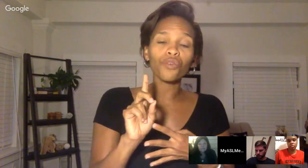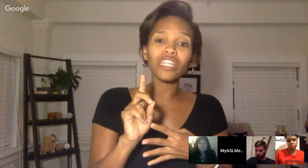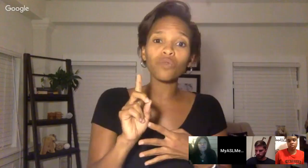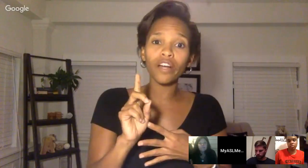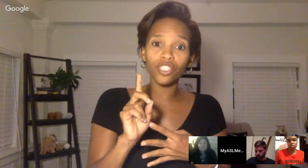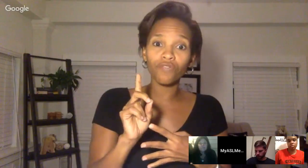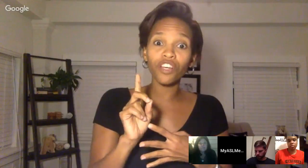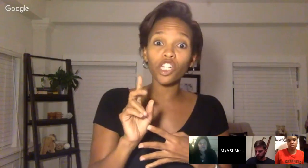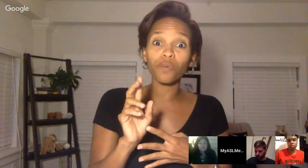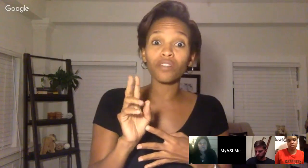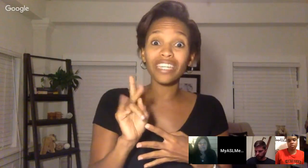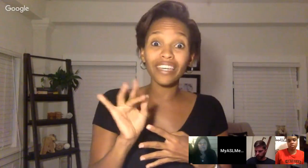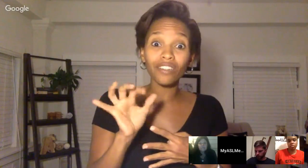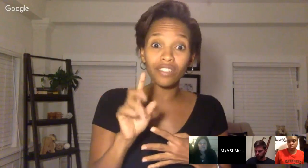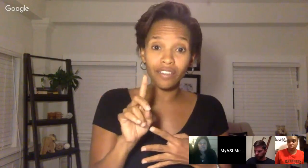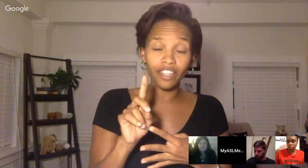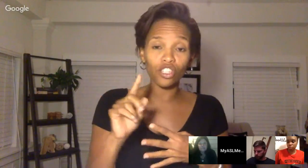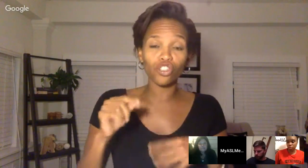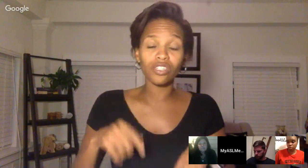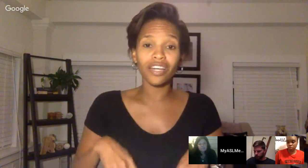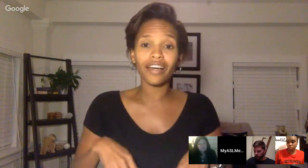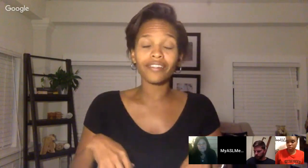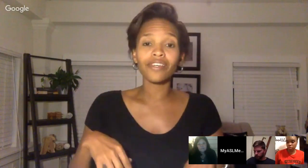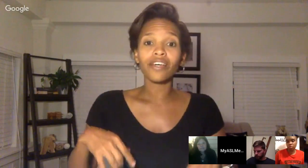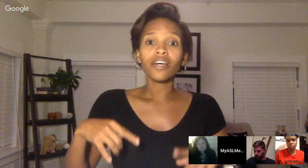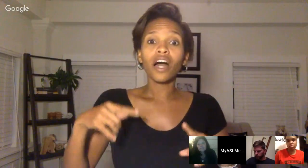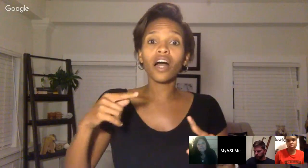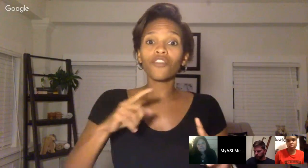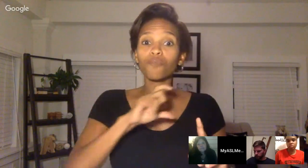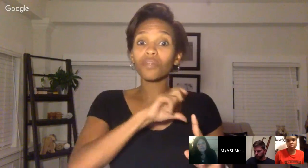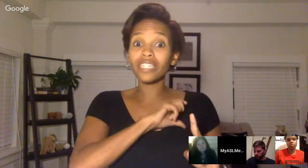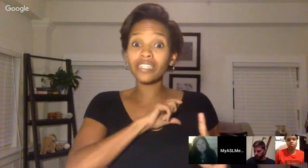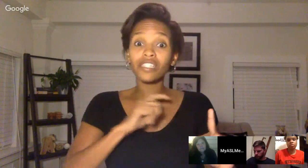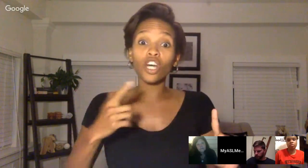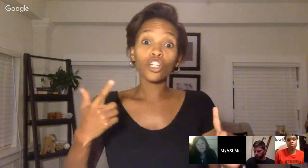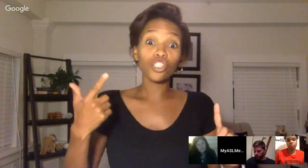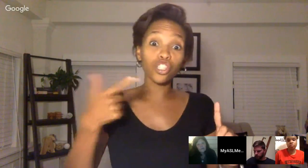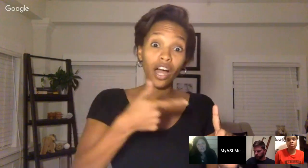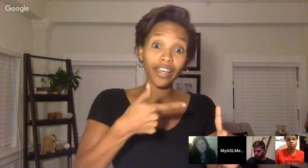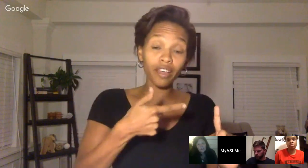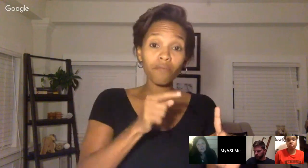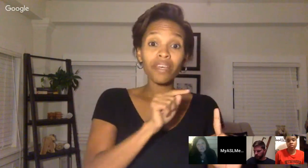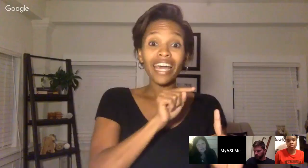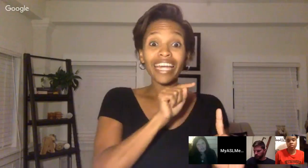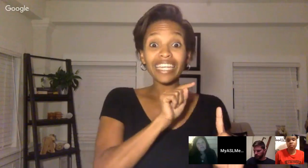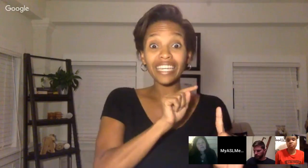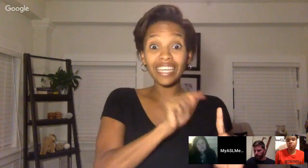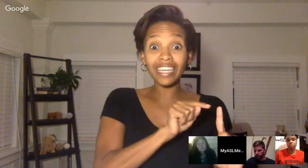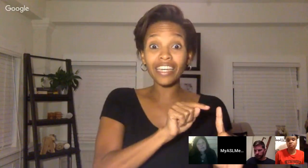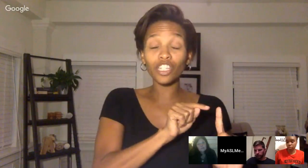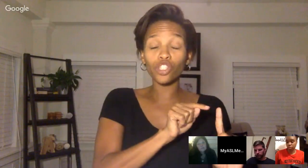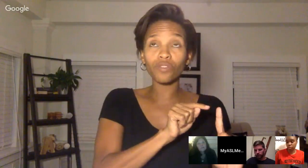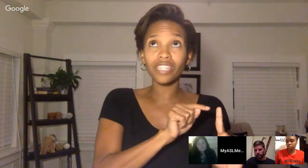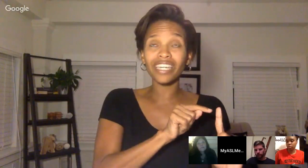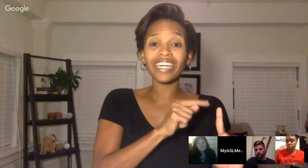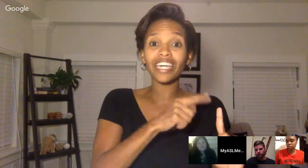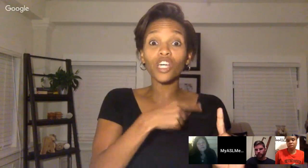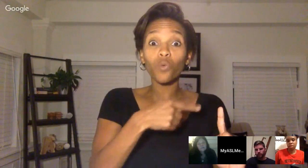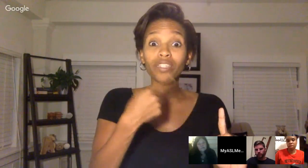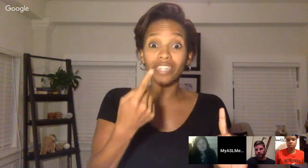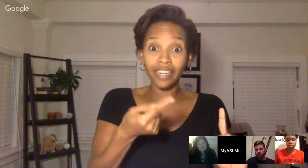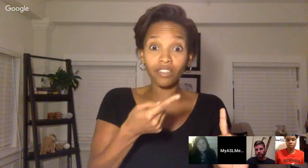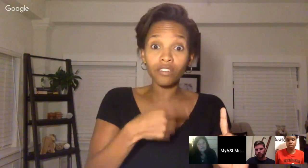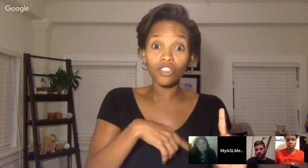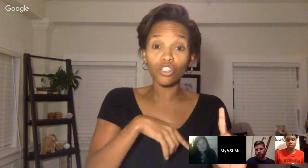how the reason why she fingerspelled killed in this is she signed the police shot him and she was thinking